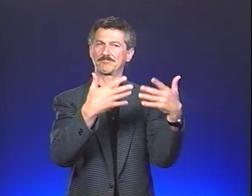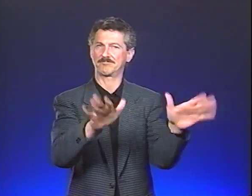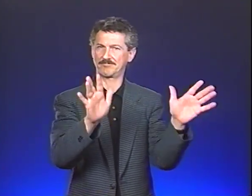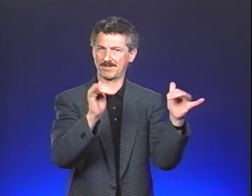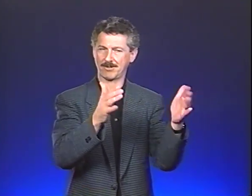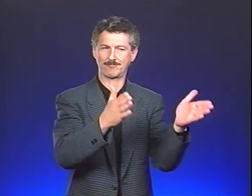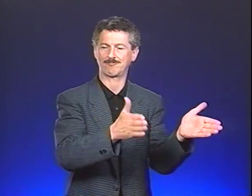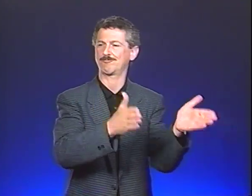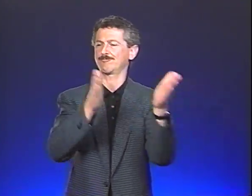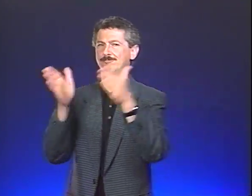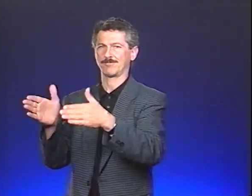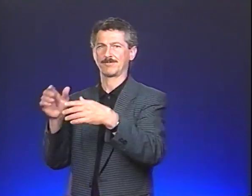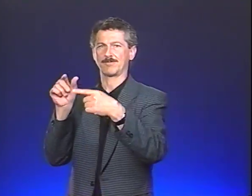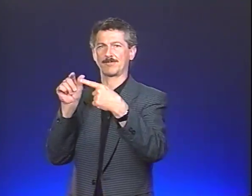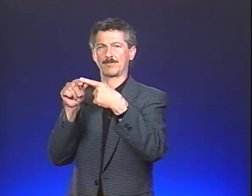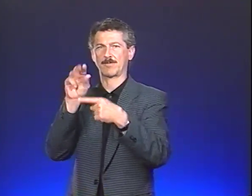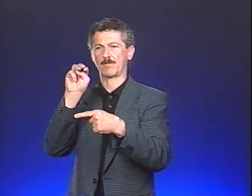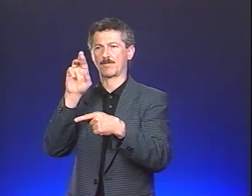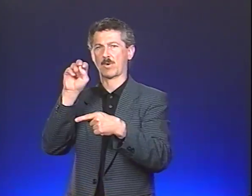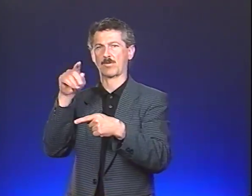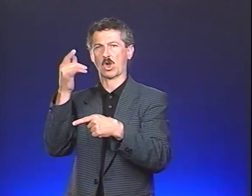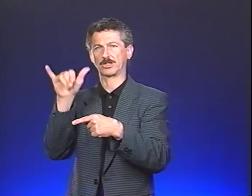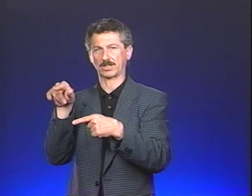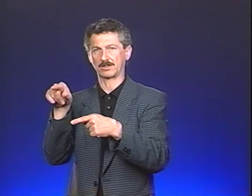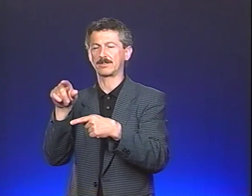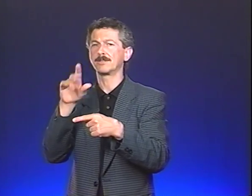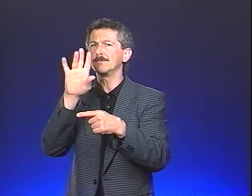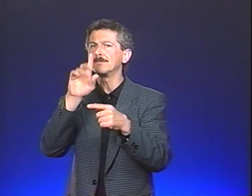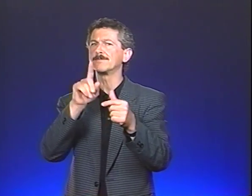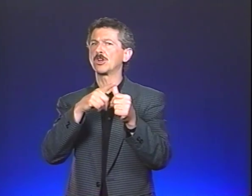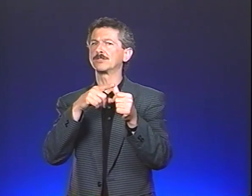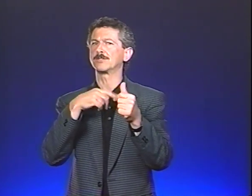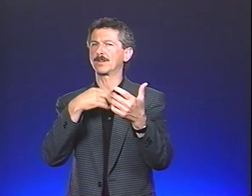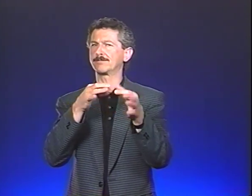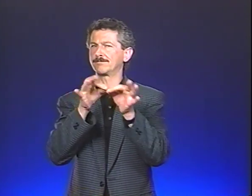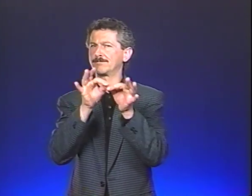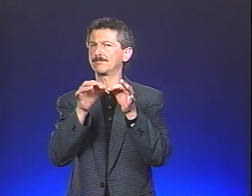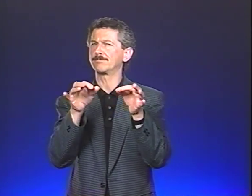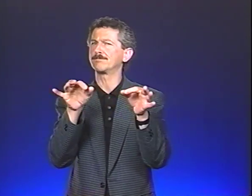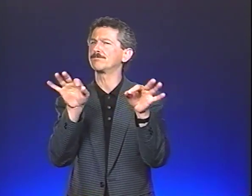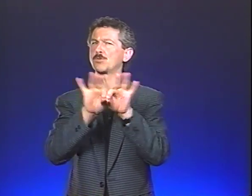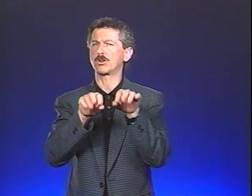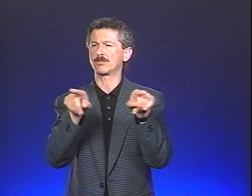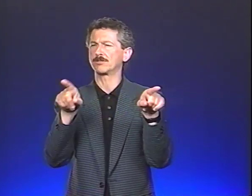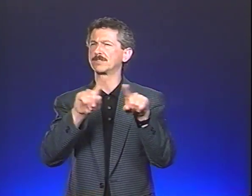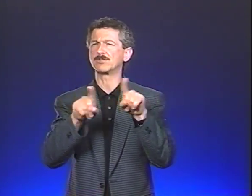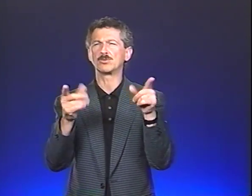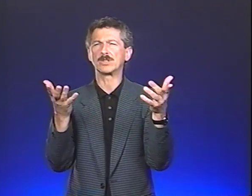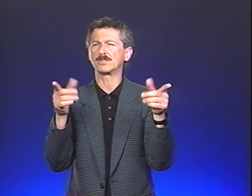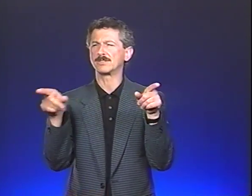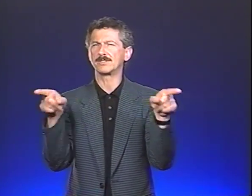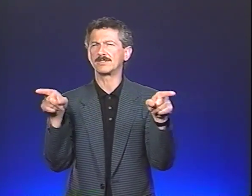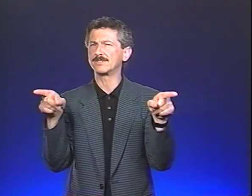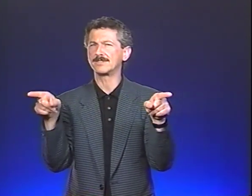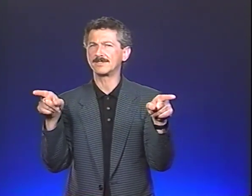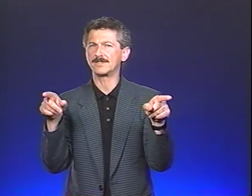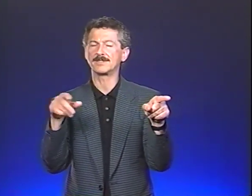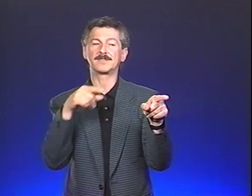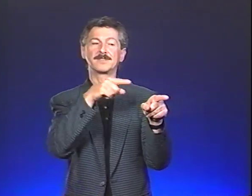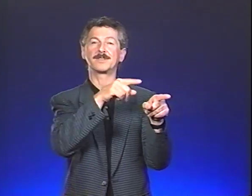We've concluded our study of phonology, and will now turn our attention to morphology. It's important that you understand the difference between